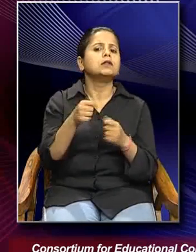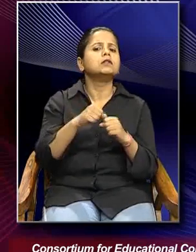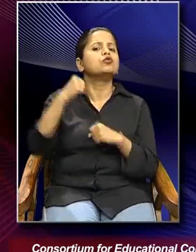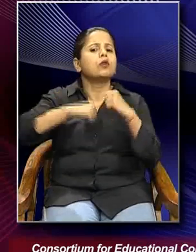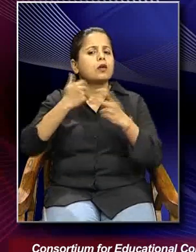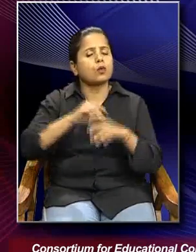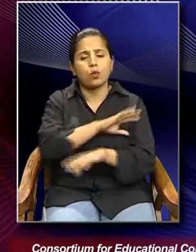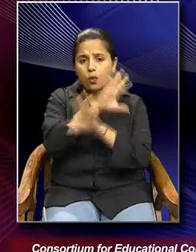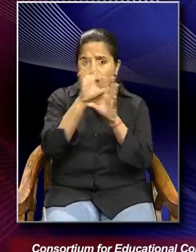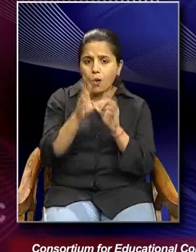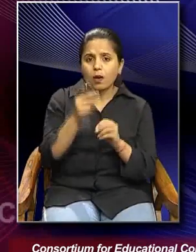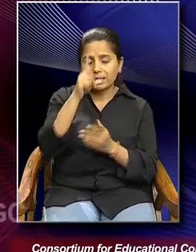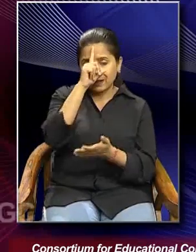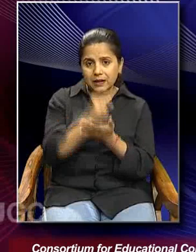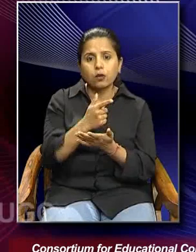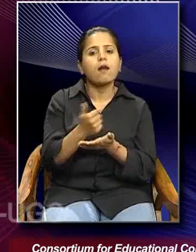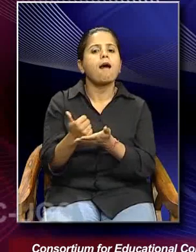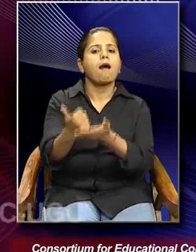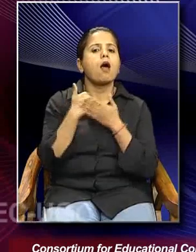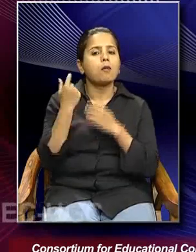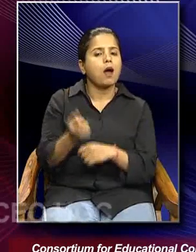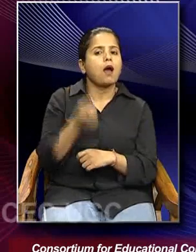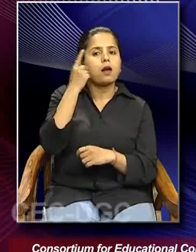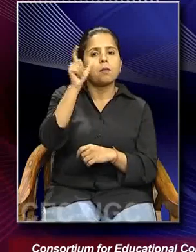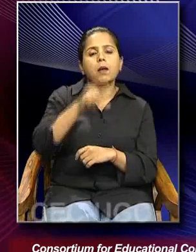So all these decisions will help us to understand how